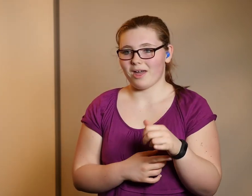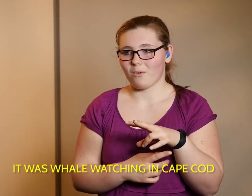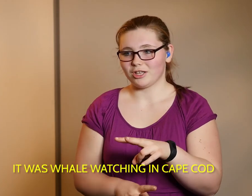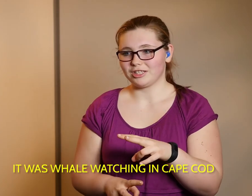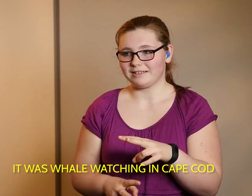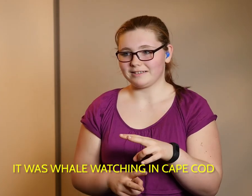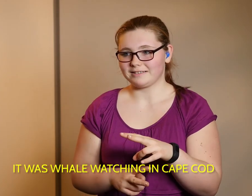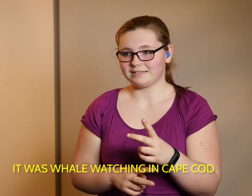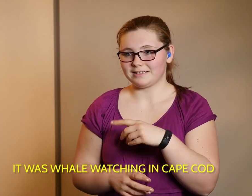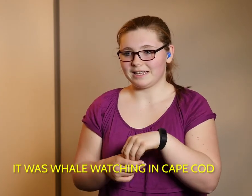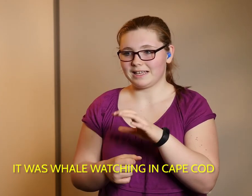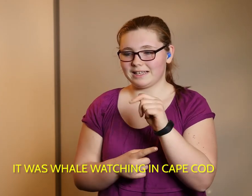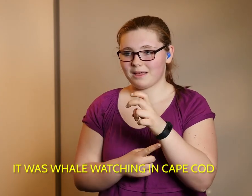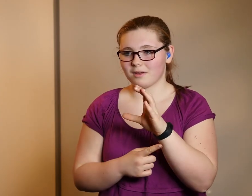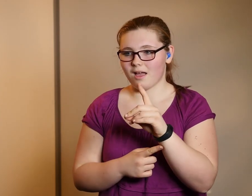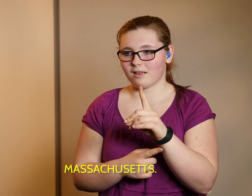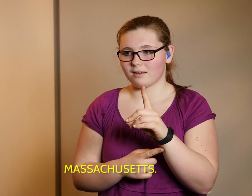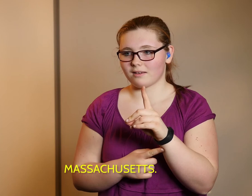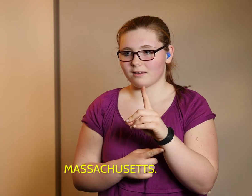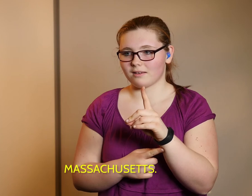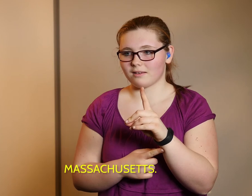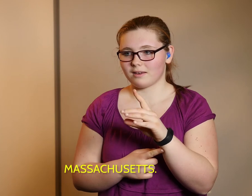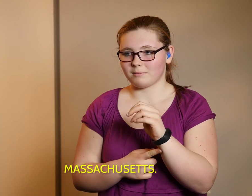It was whale watching in Cape Cod, Massachusetts.